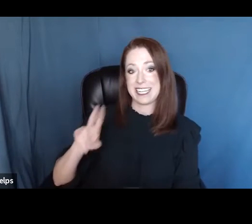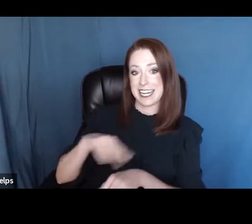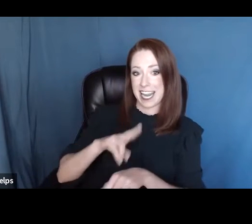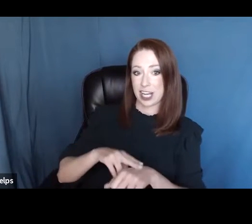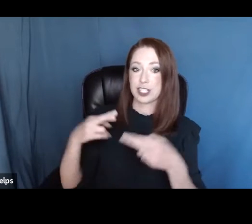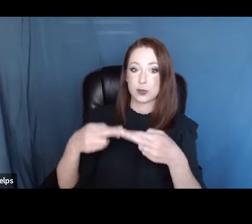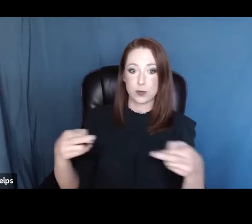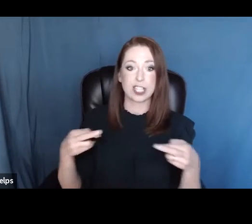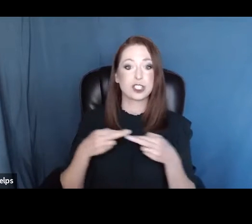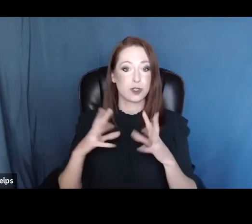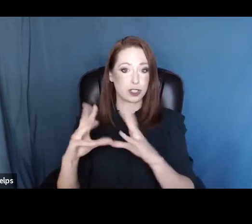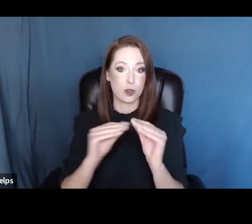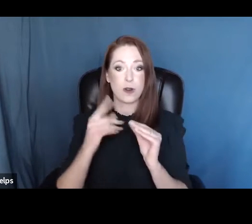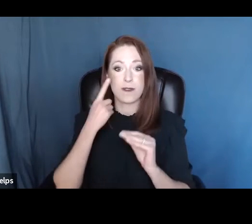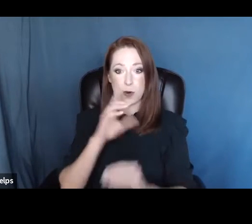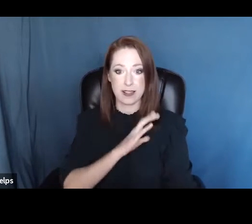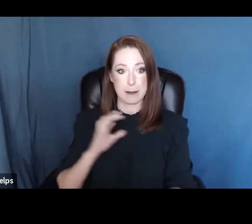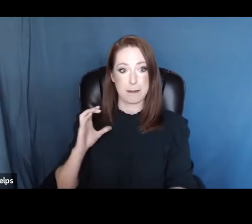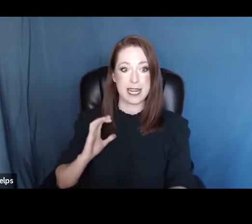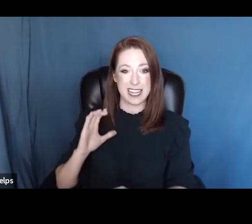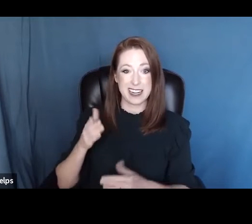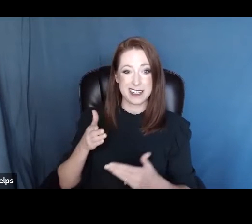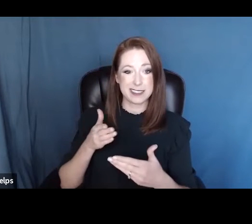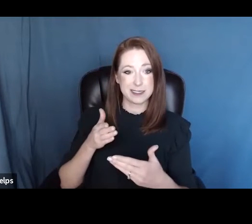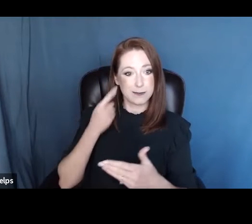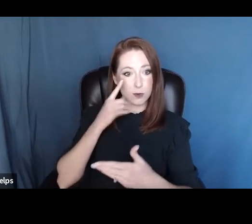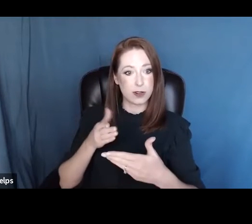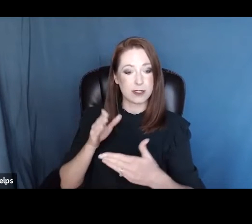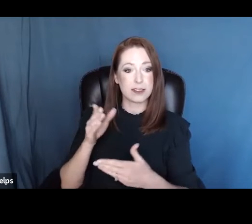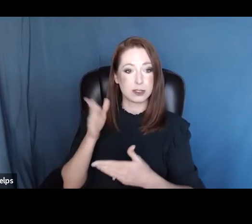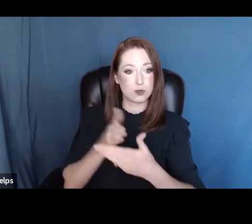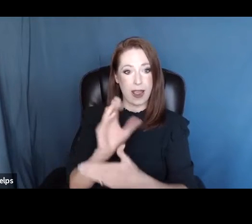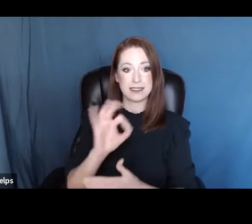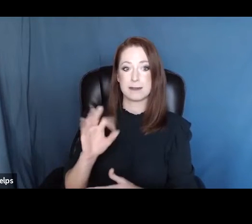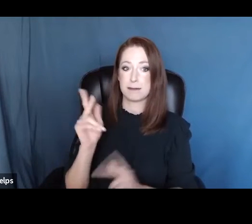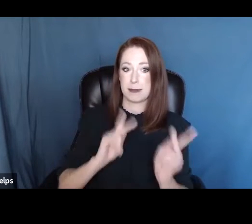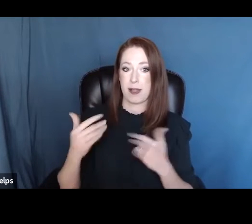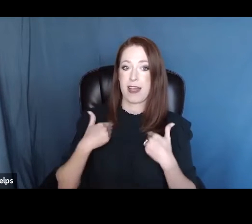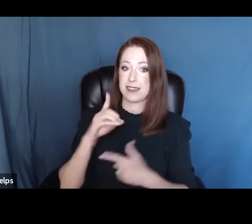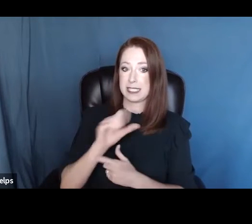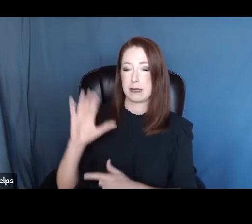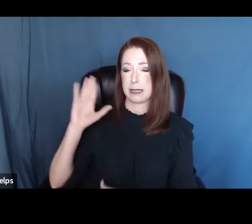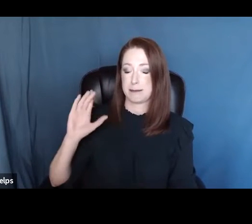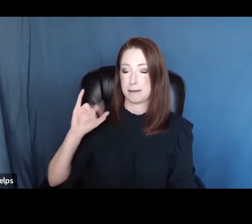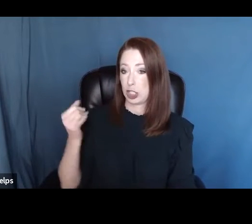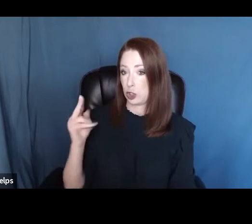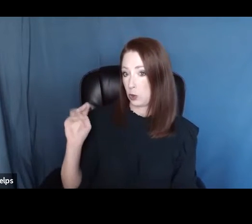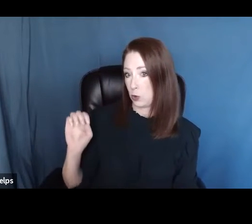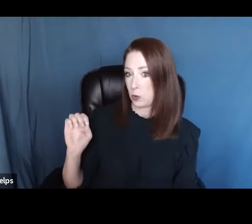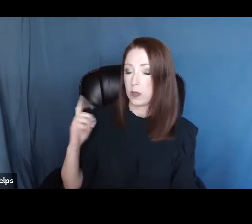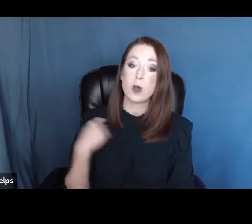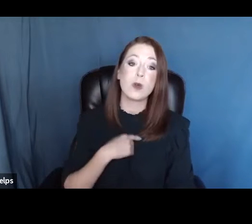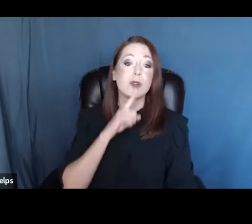with Disabilities back in June, where we really advocated for